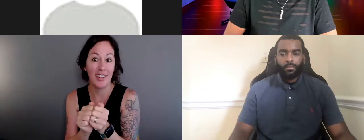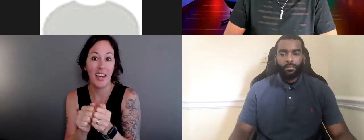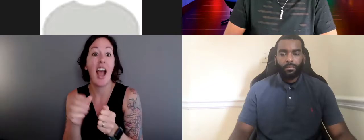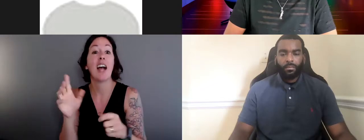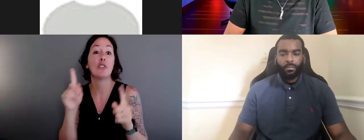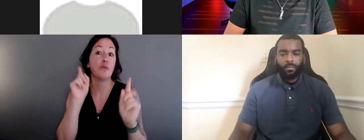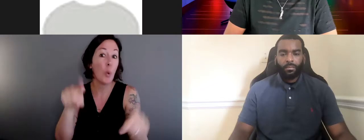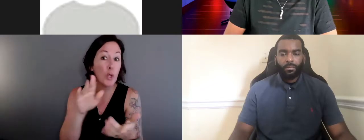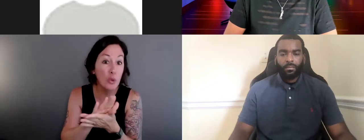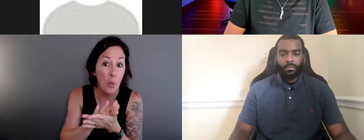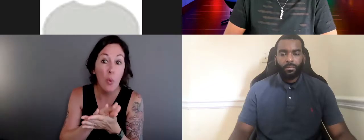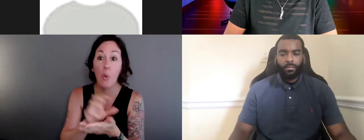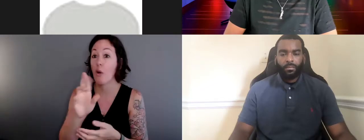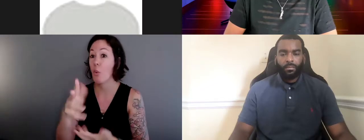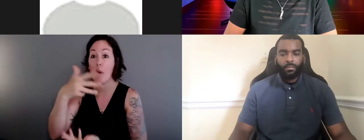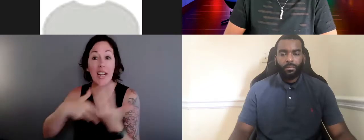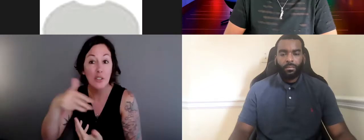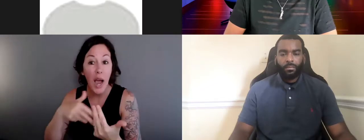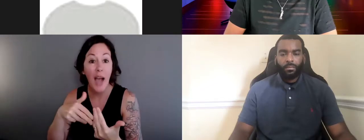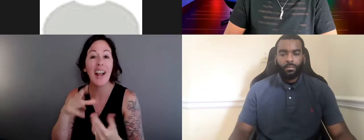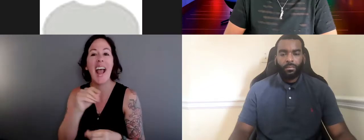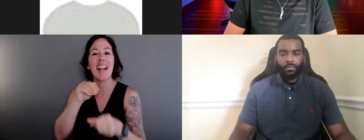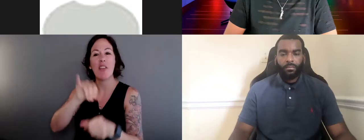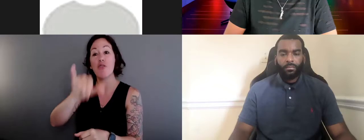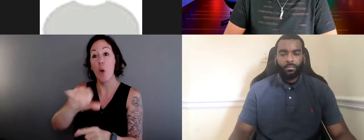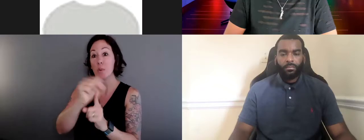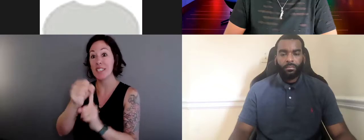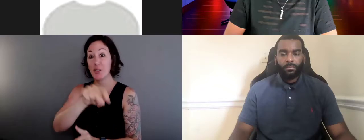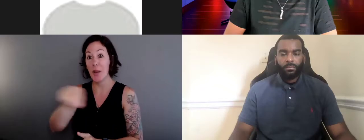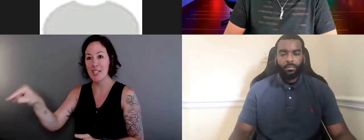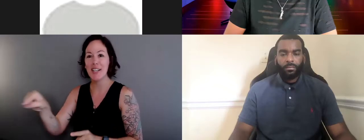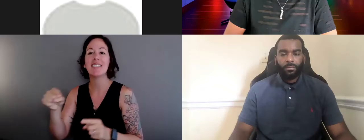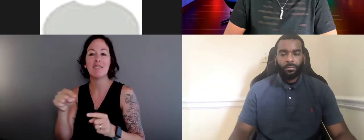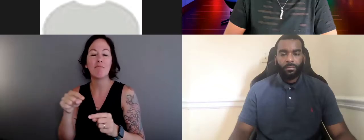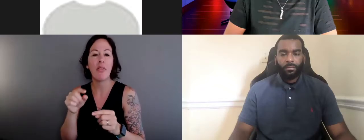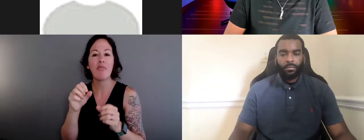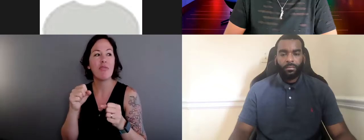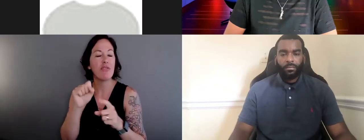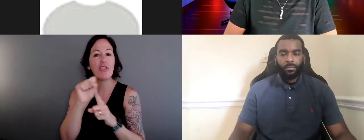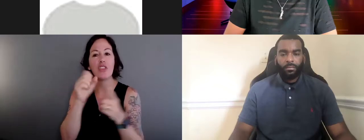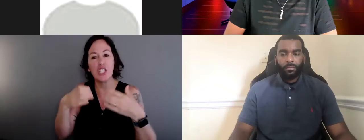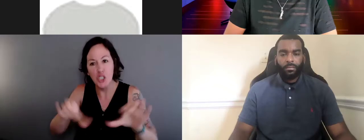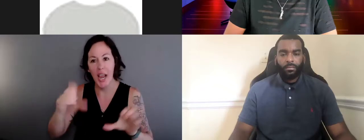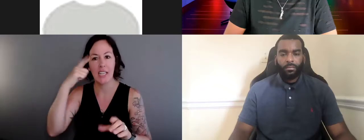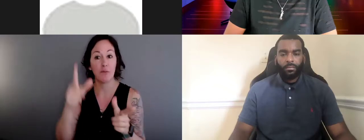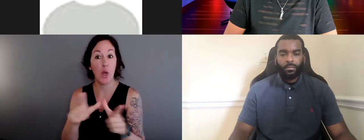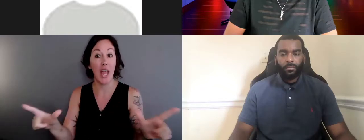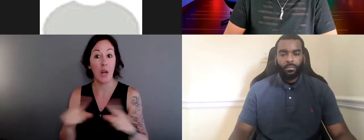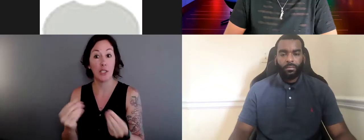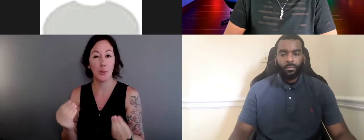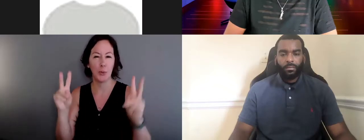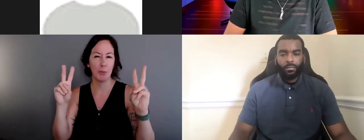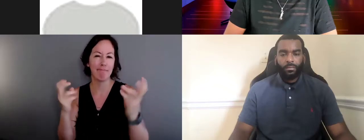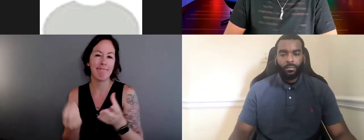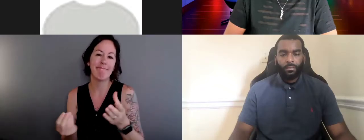are isolated, and then they may move so that they can be near other deaf people, maybe in a deaf school, or just so they can interact with